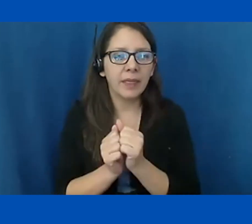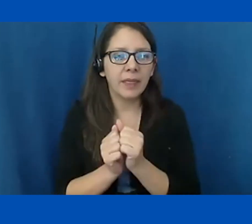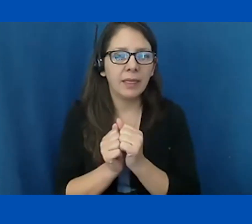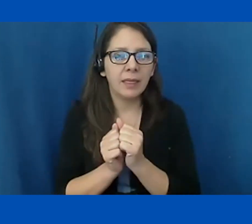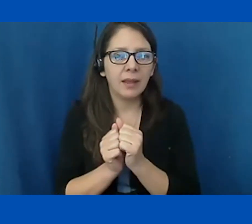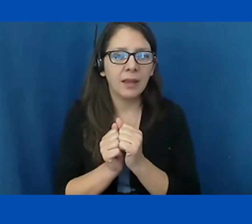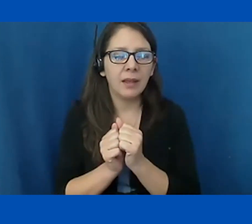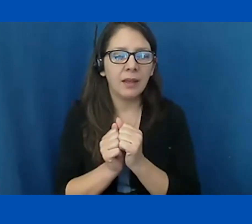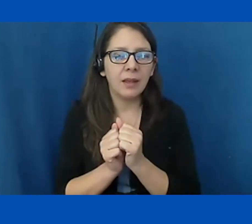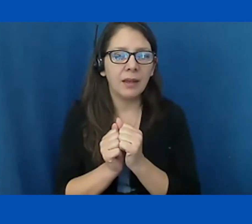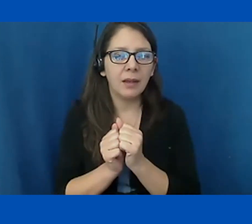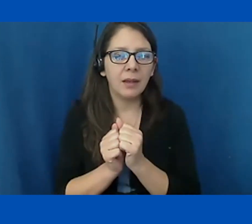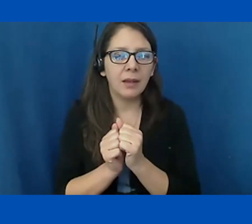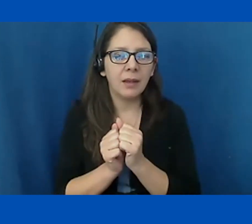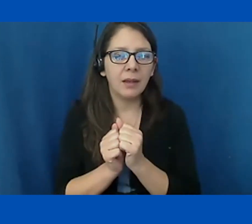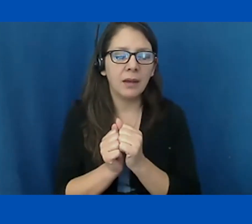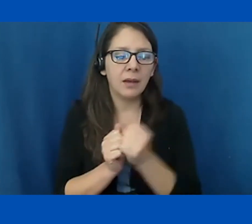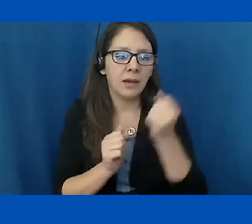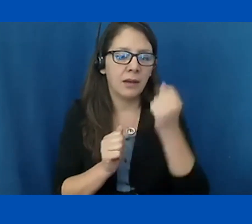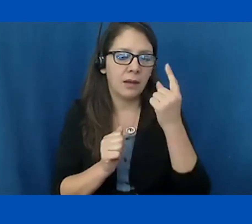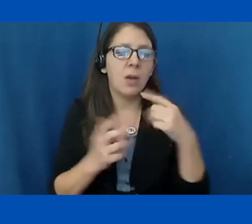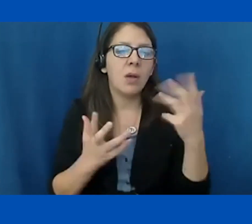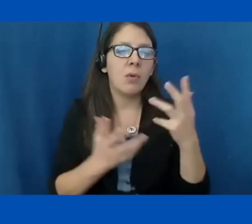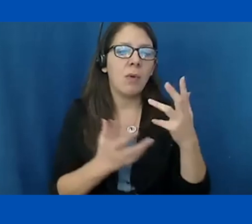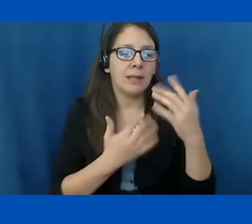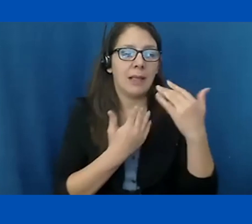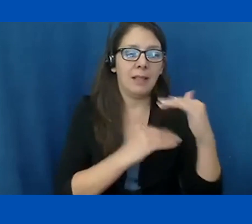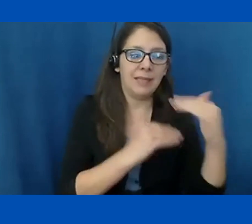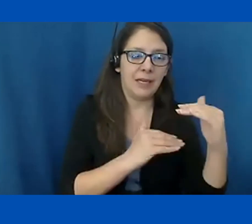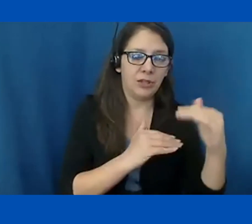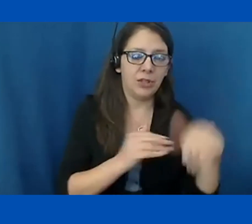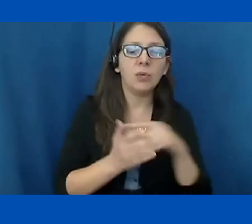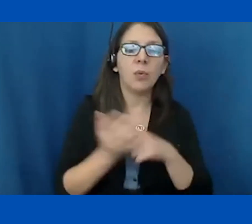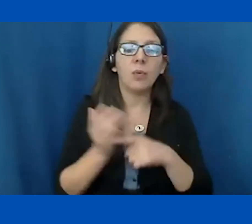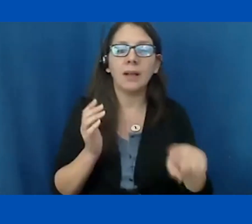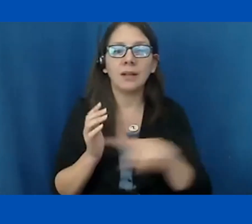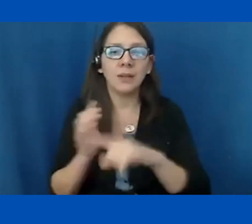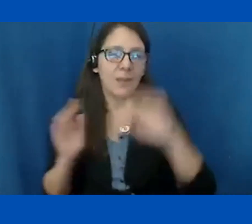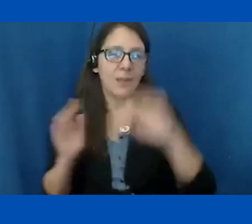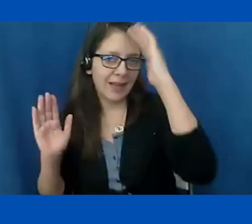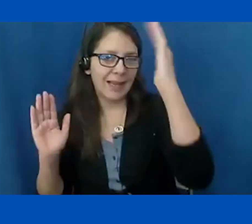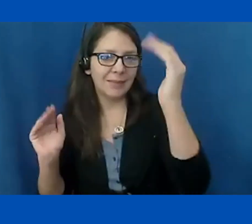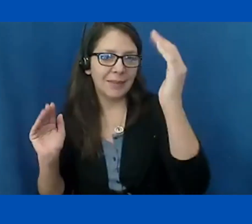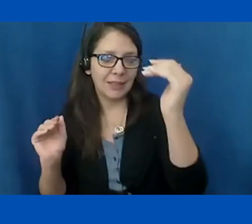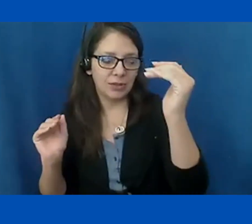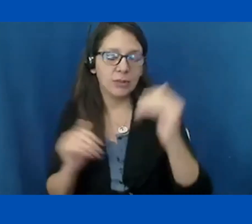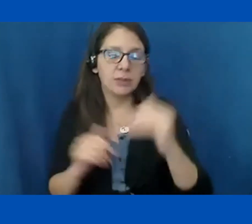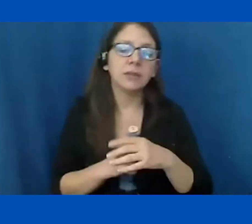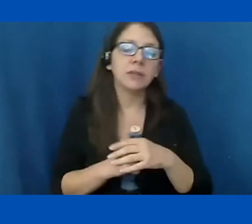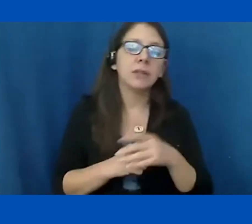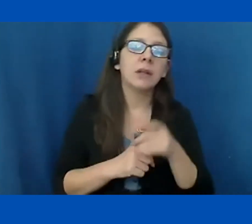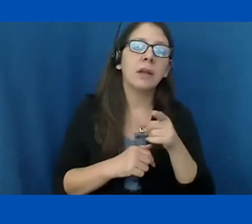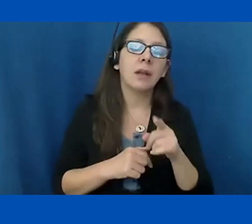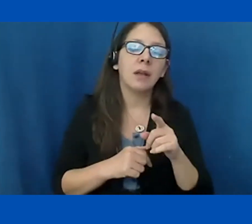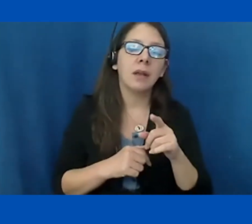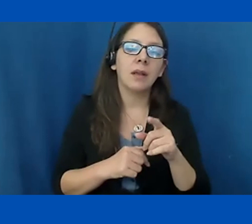one, limitations and expectations, right? Um, and Manny mentioned earlier before too, in being